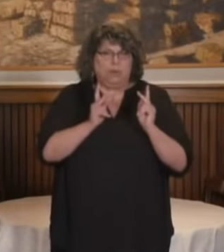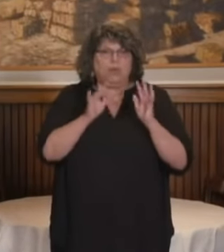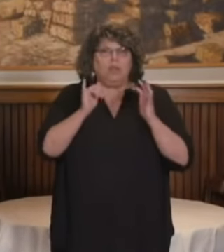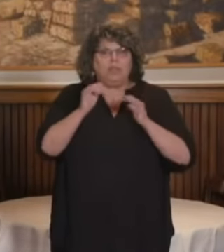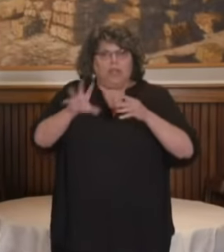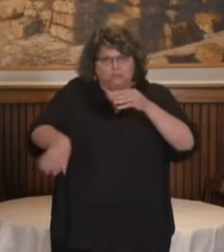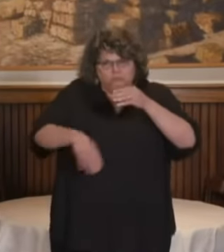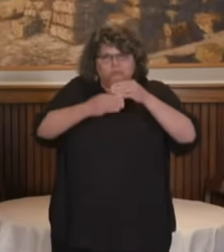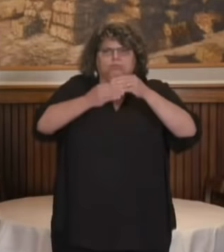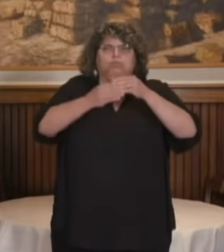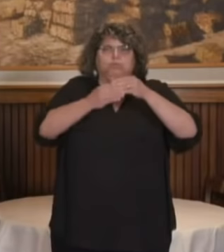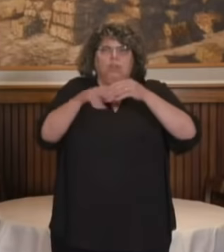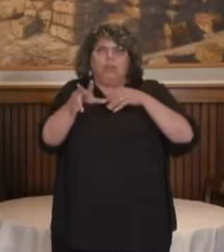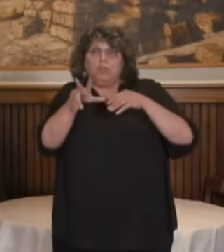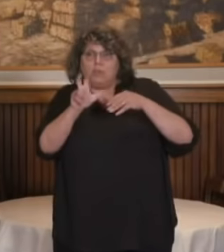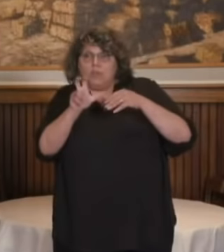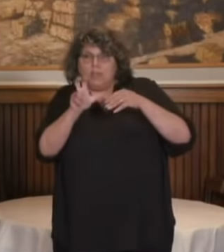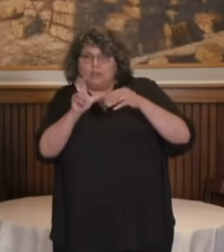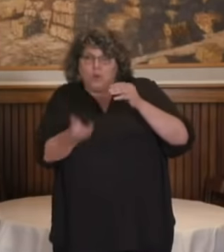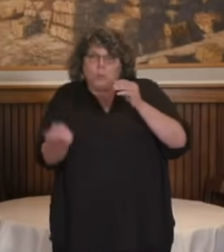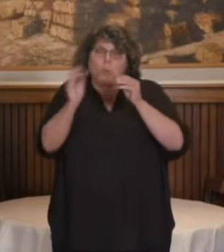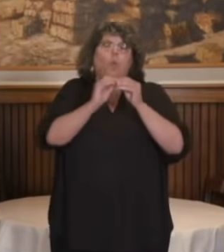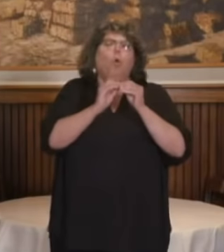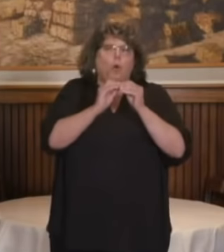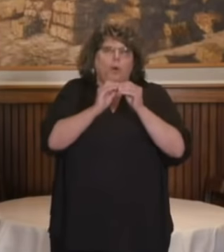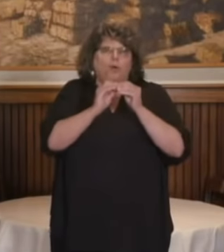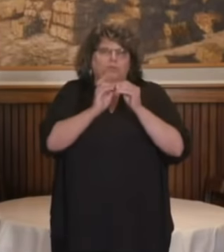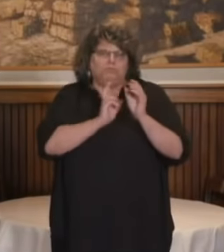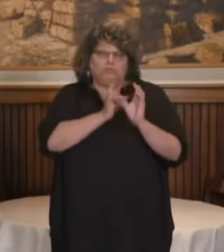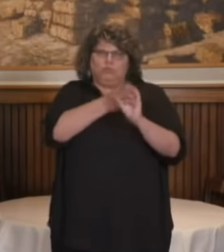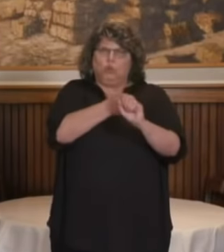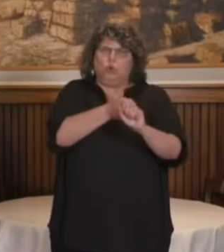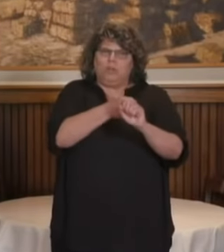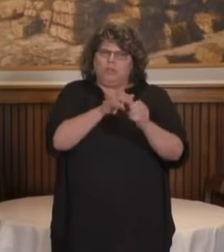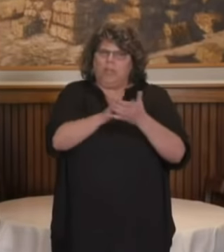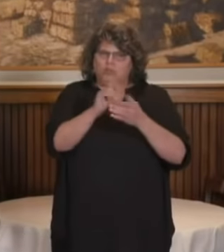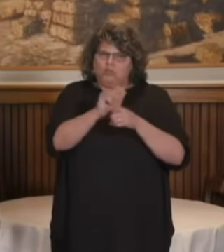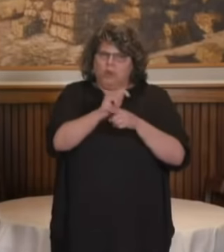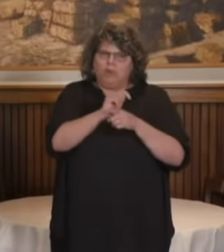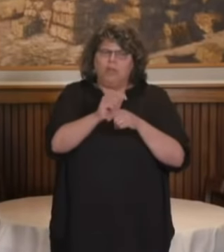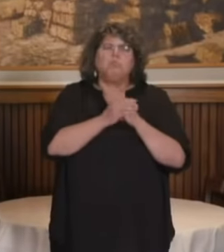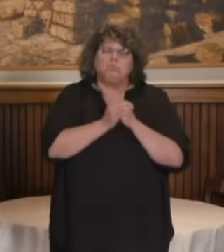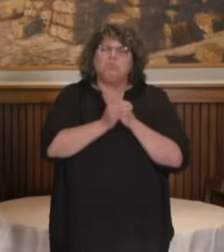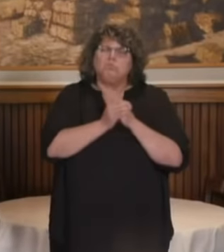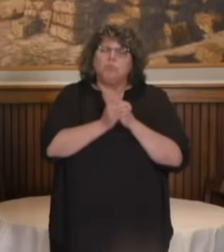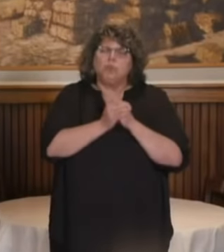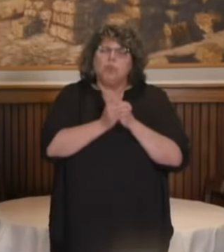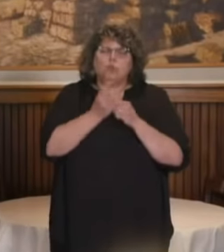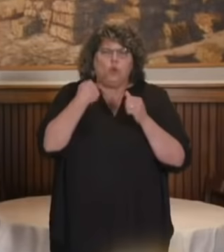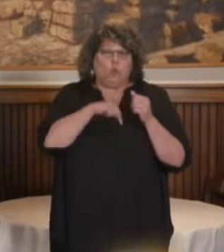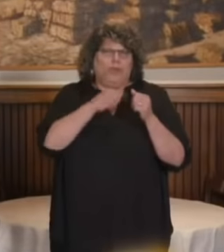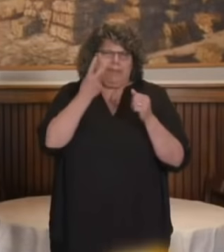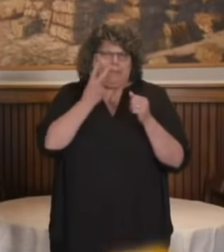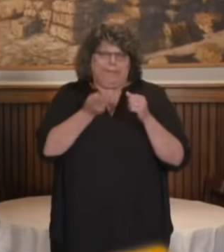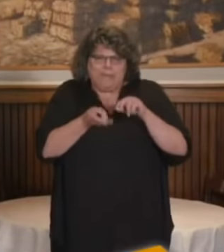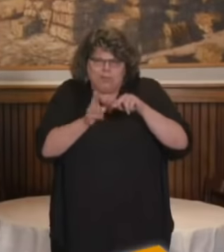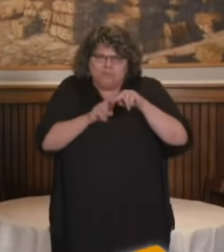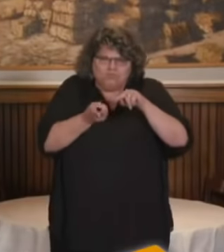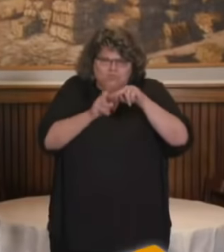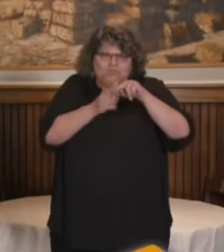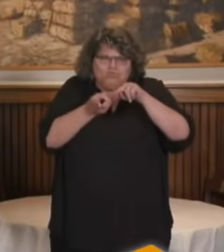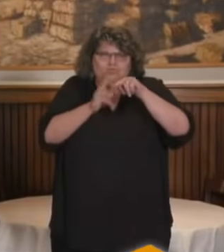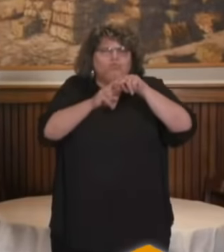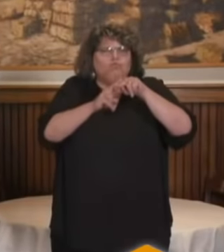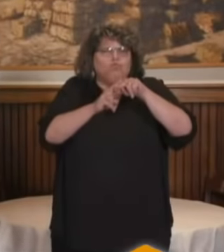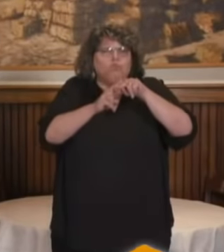replaced with an additional 300 that are entering into that training. So we're seeing that increase